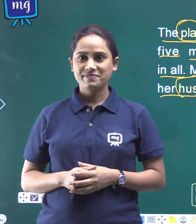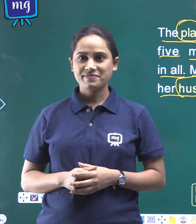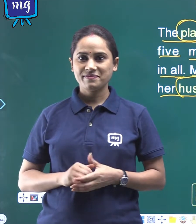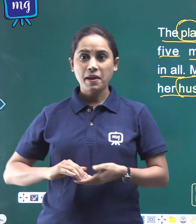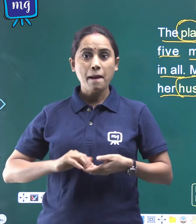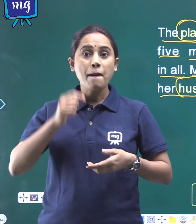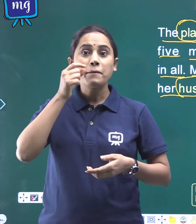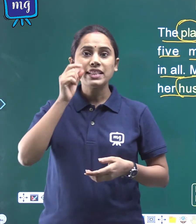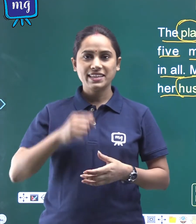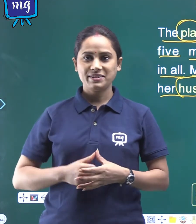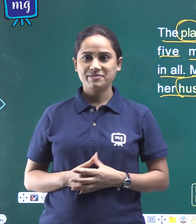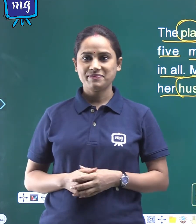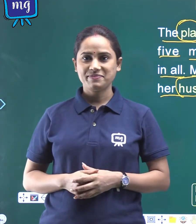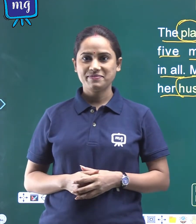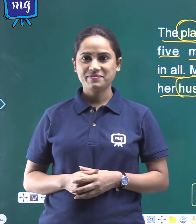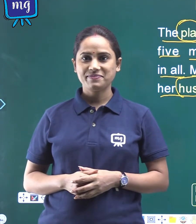pati,